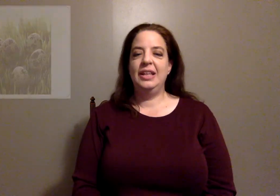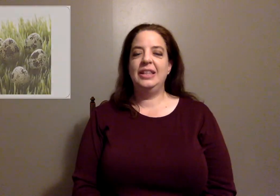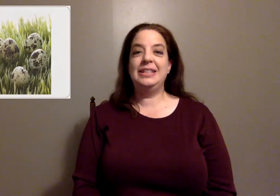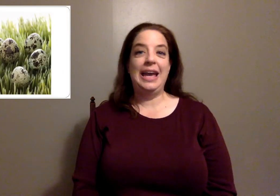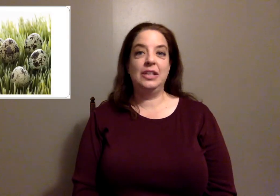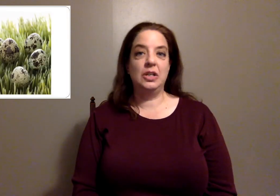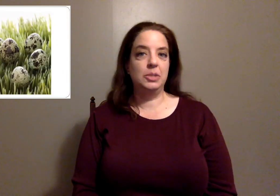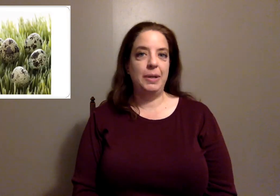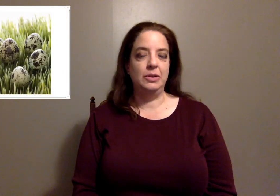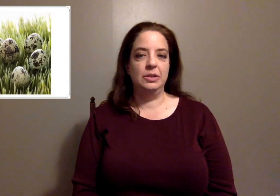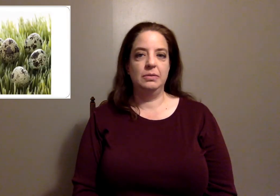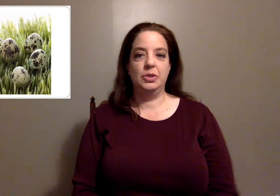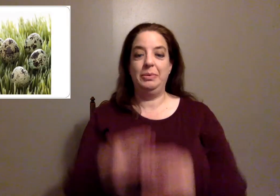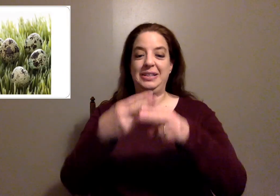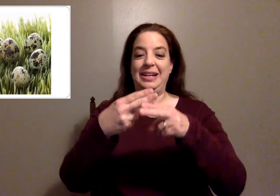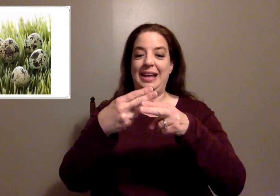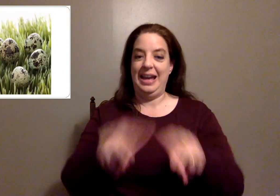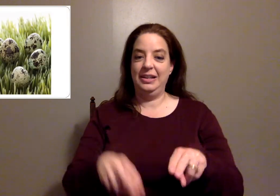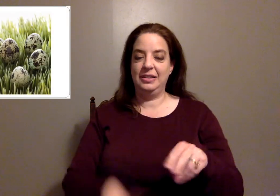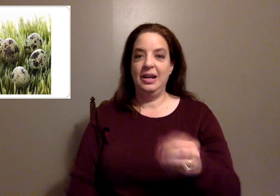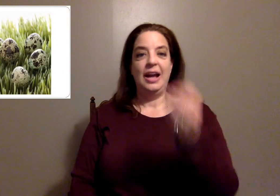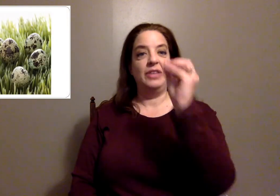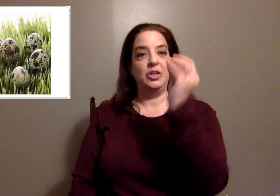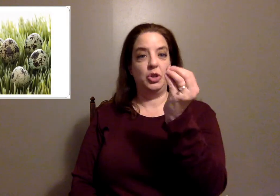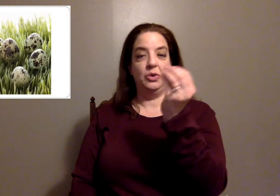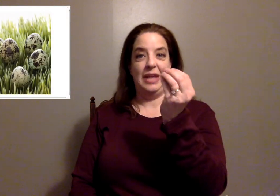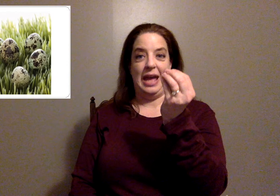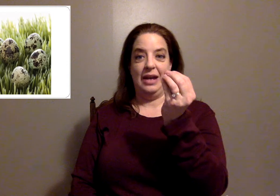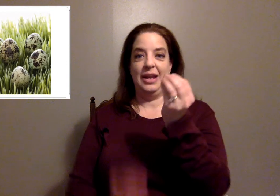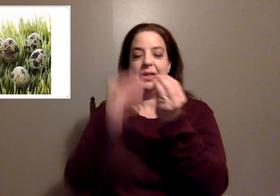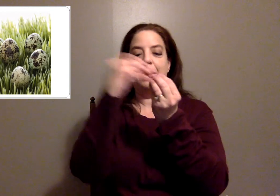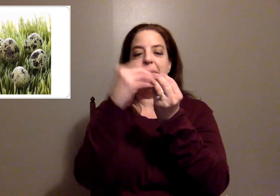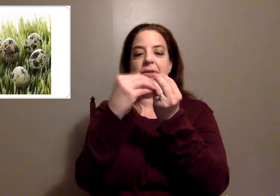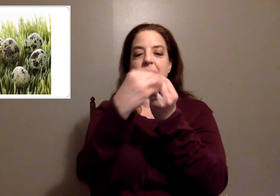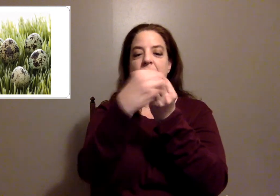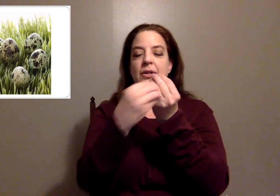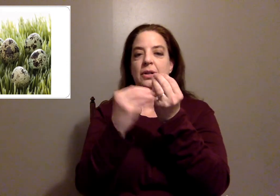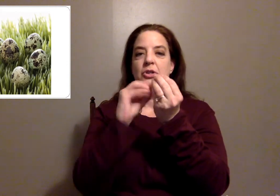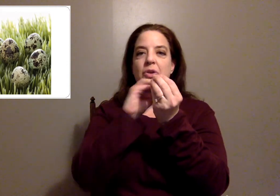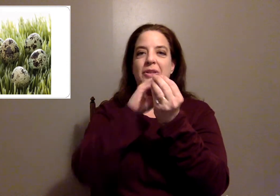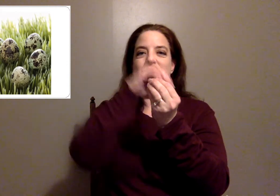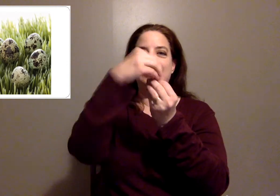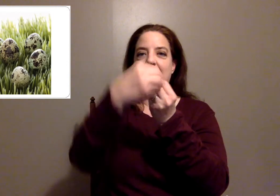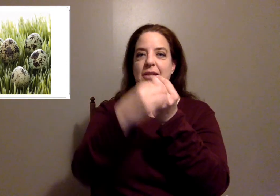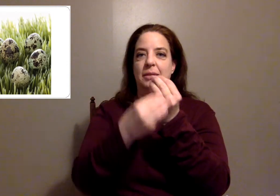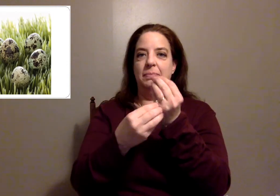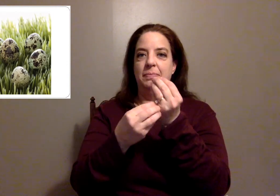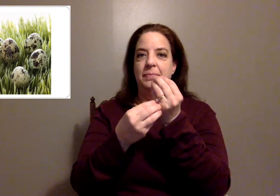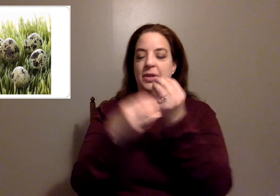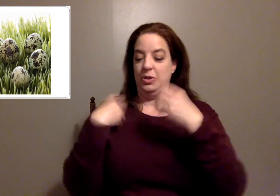These eggs are speckled. So I would sign eggs, and then I'd show you the egg, and then I'd show you the little dots on them. So it's